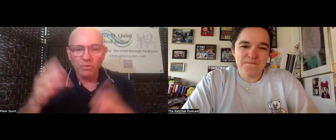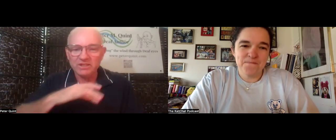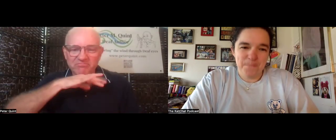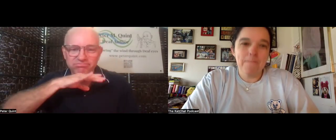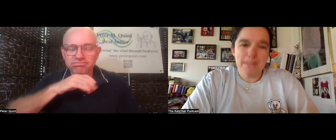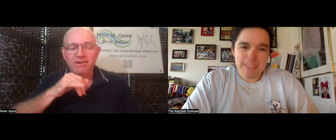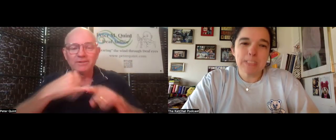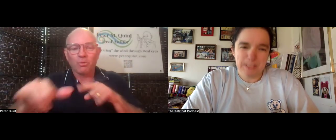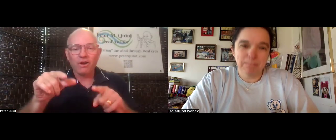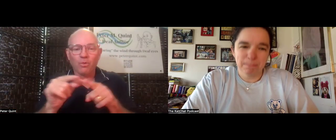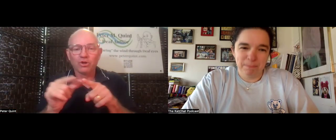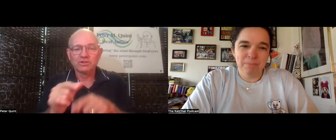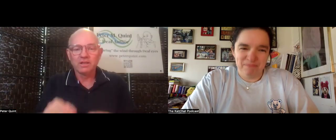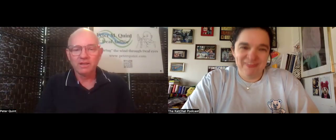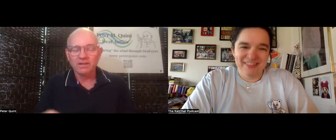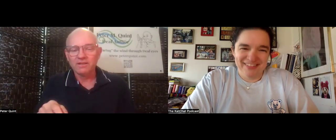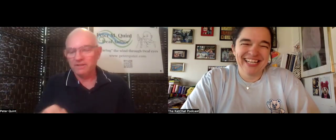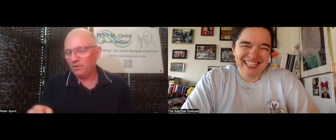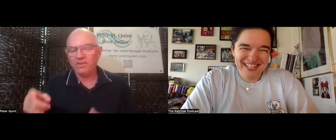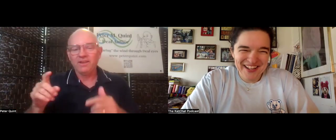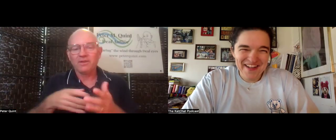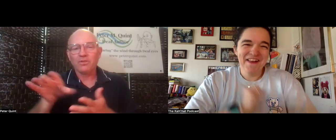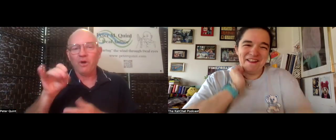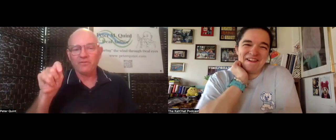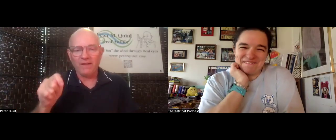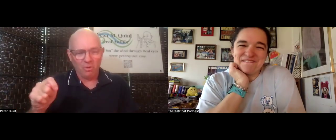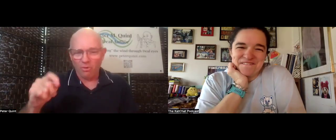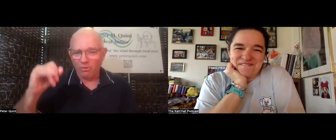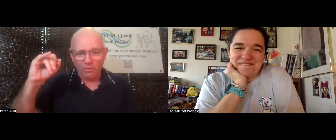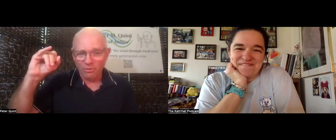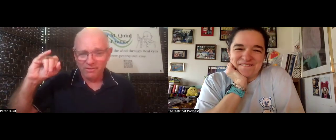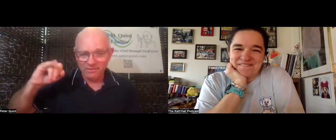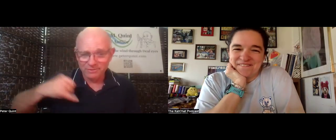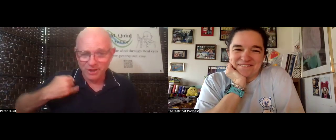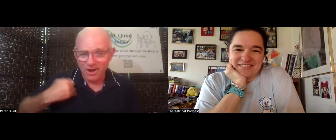there's too much swear words, to rough draft.